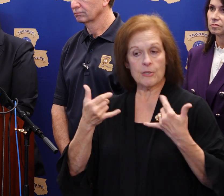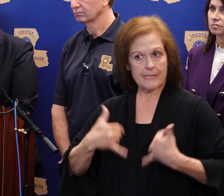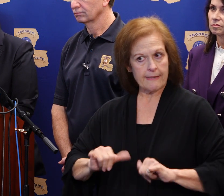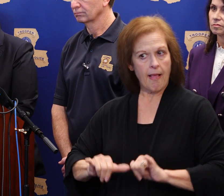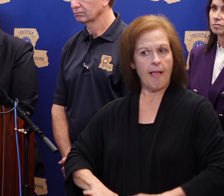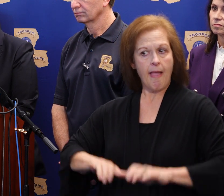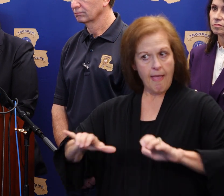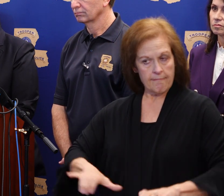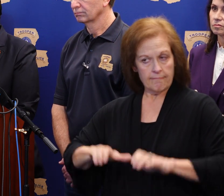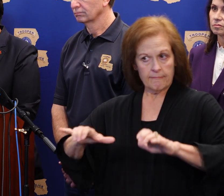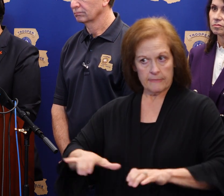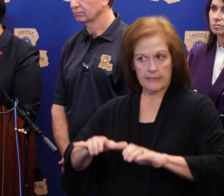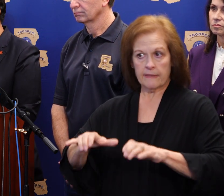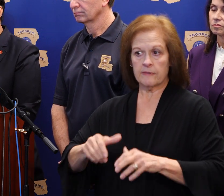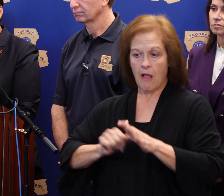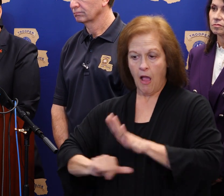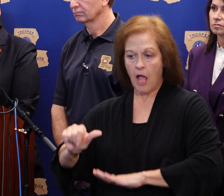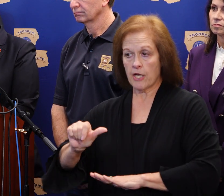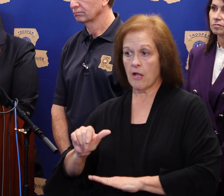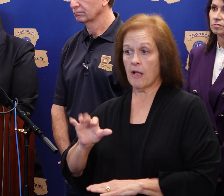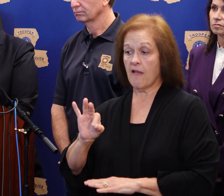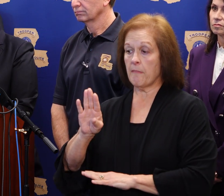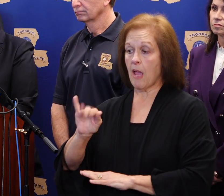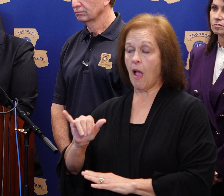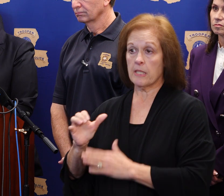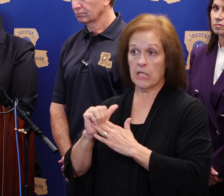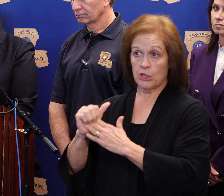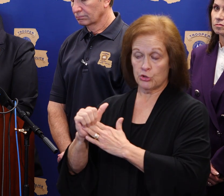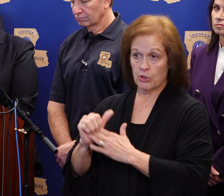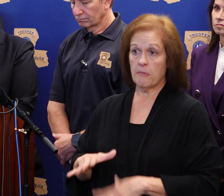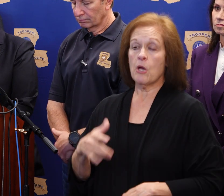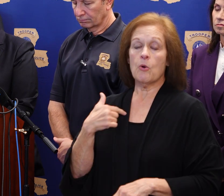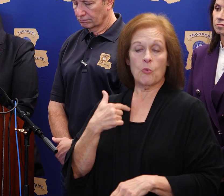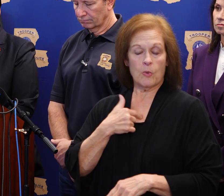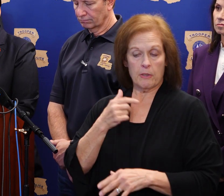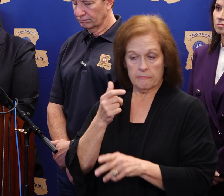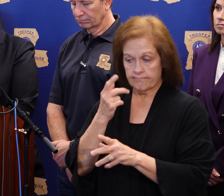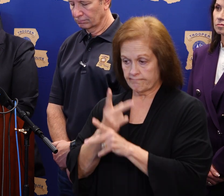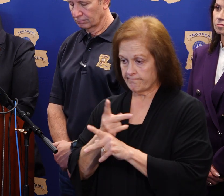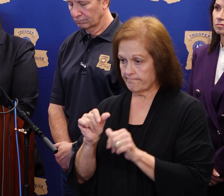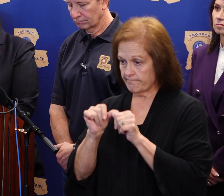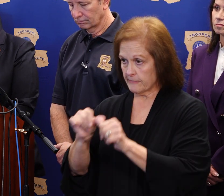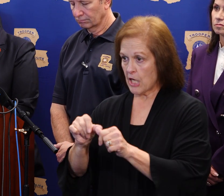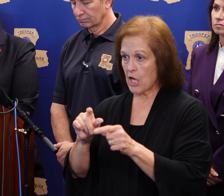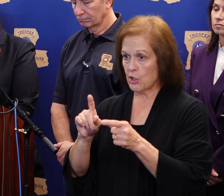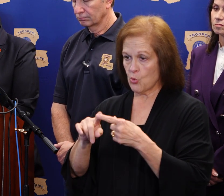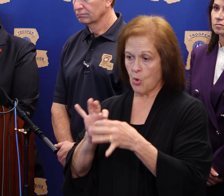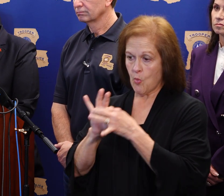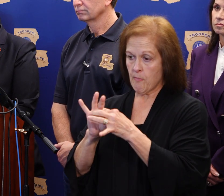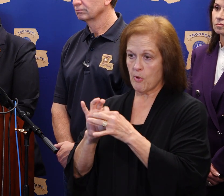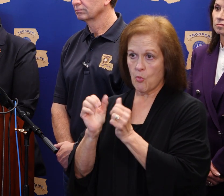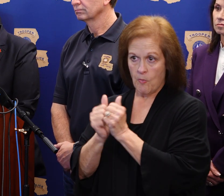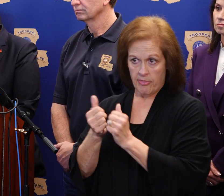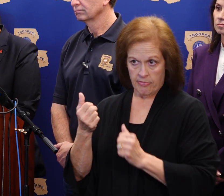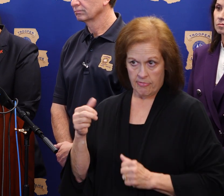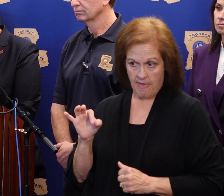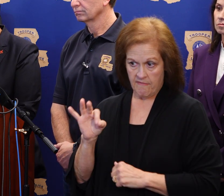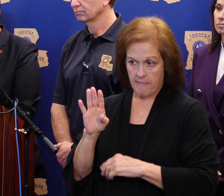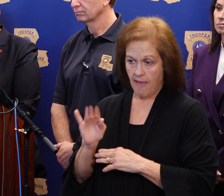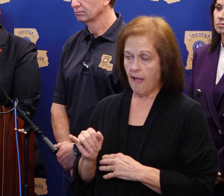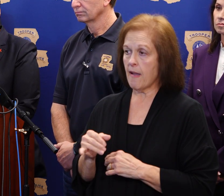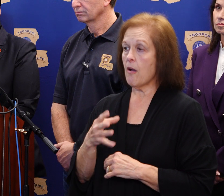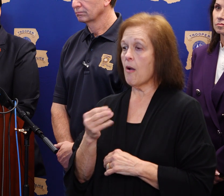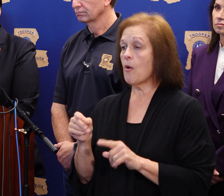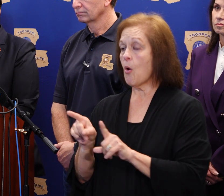FBI's leadership. We will continue to operate and cooperate as we always have. So I want